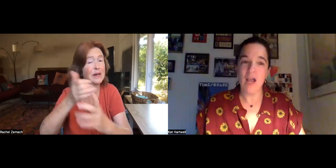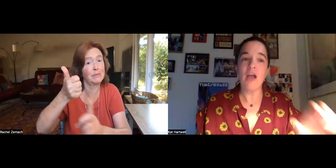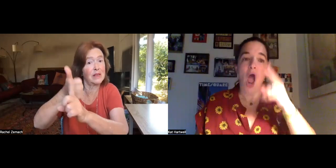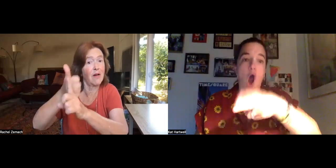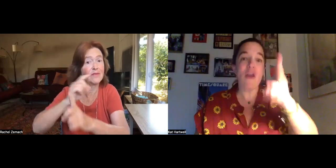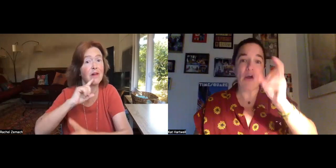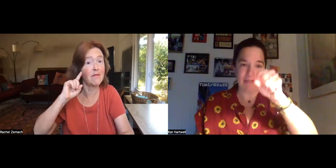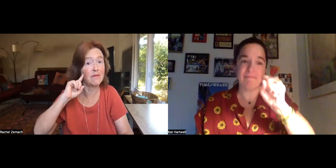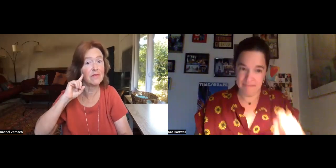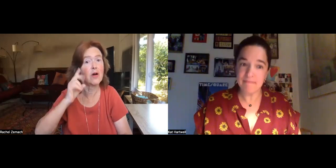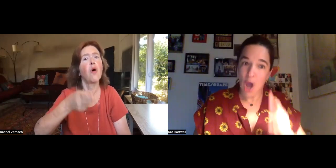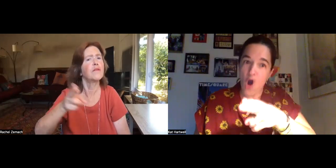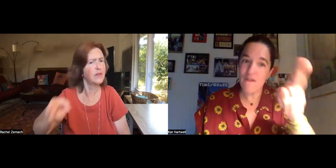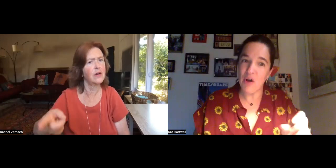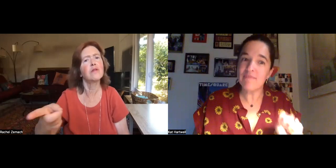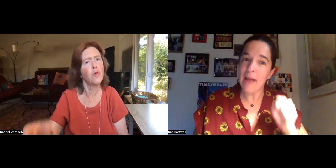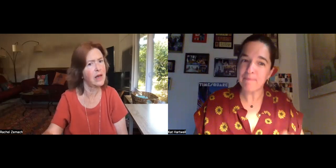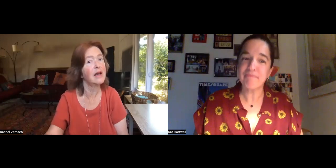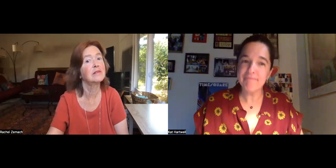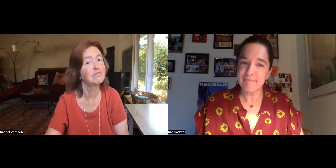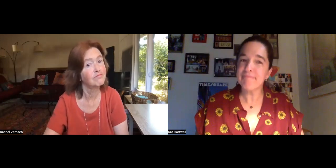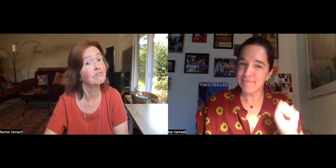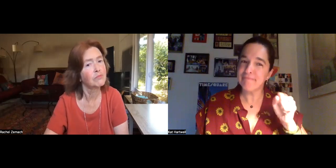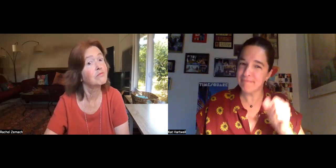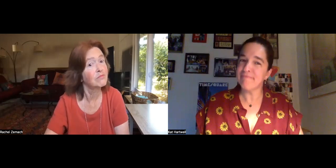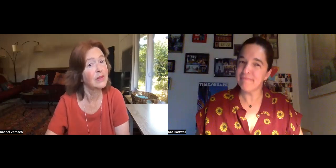Husbands. Holy parents. Holy parents. Now,